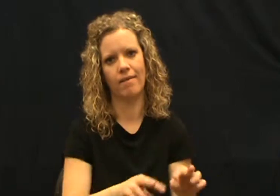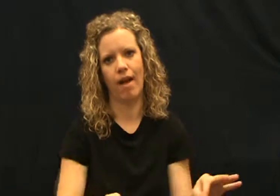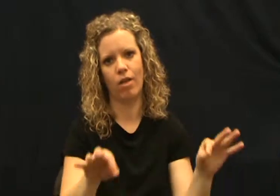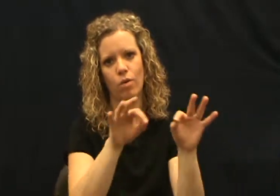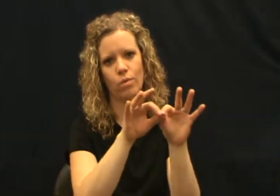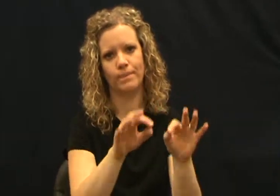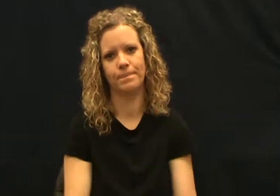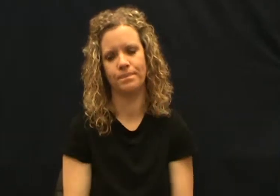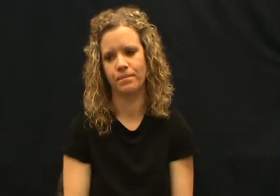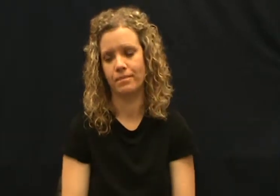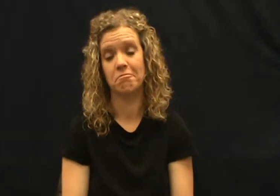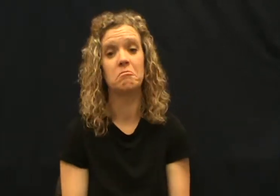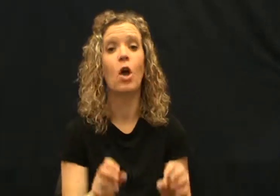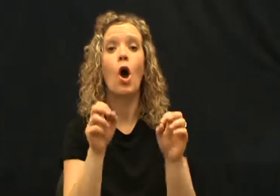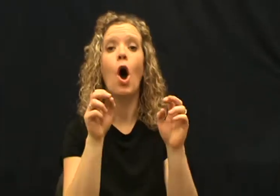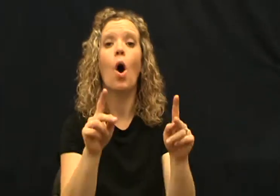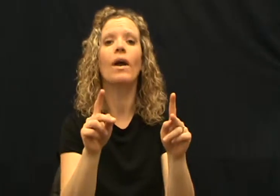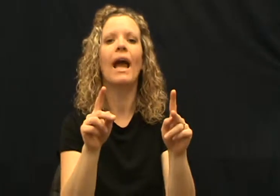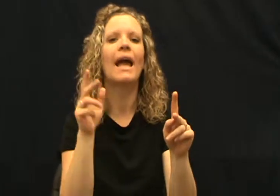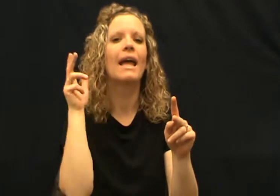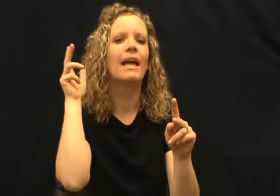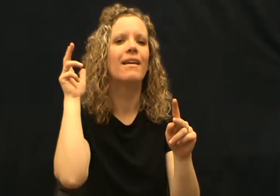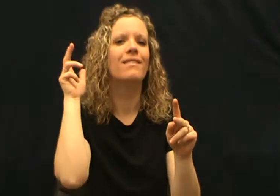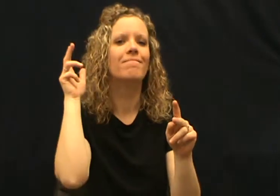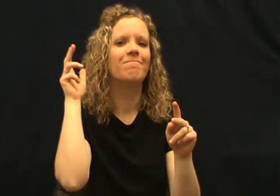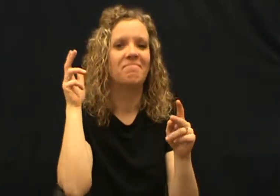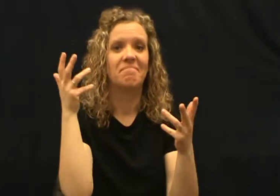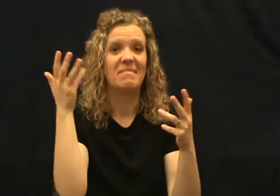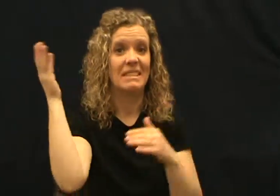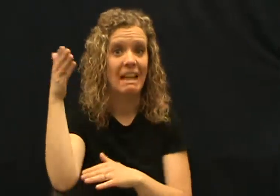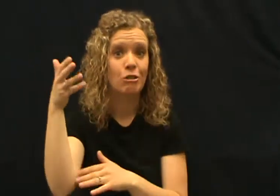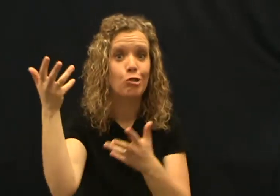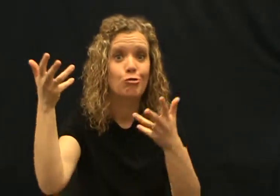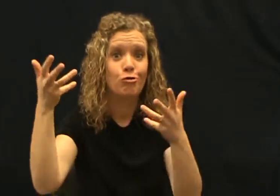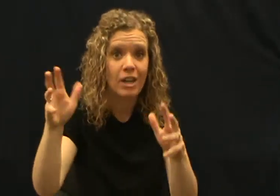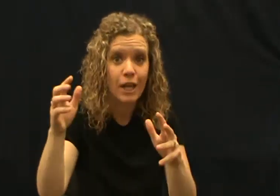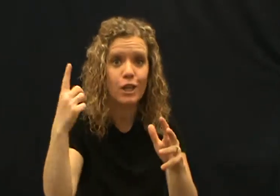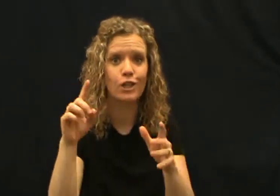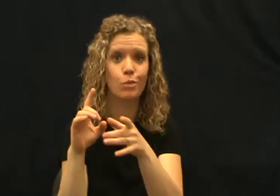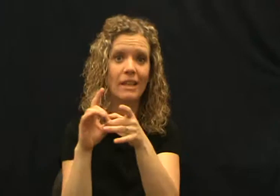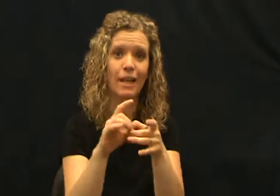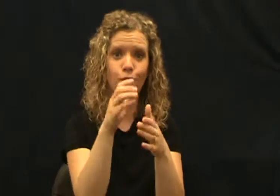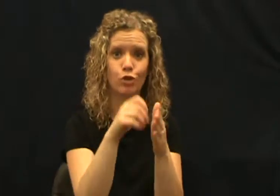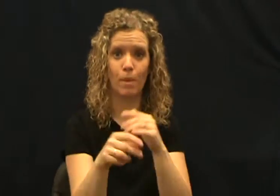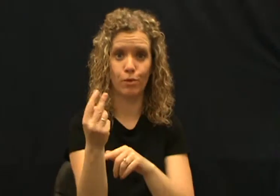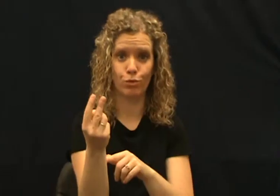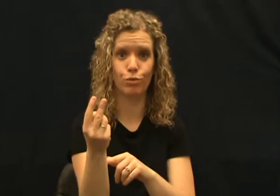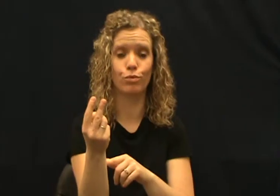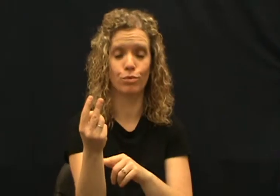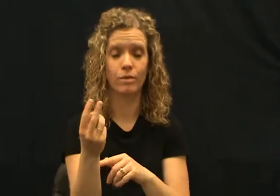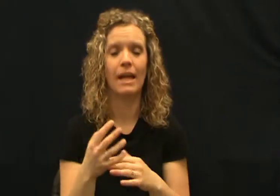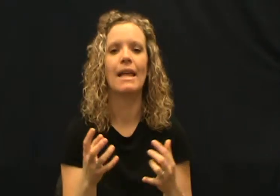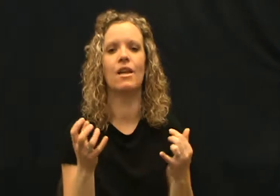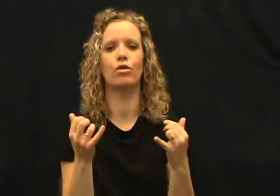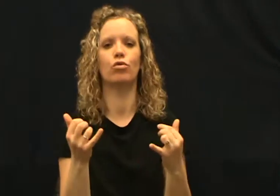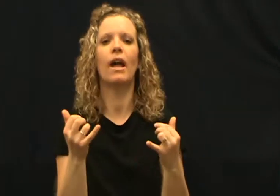Okay, so that's the end of the audio slides for this particular chapter, for Chapter 2. Now, go ahead and take a look.